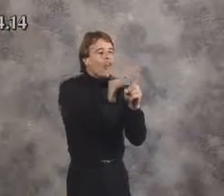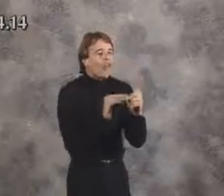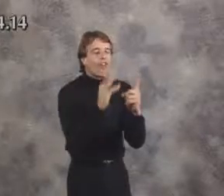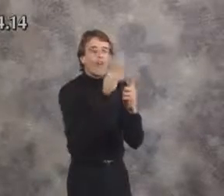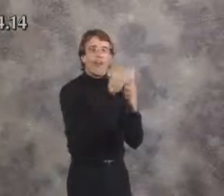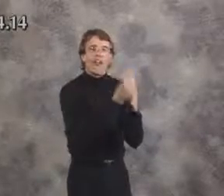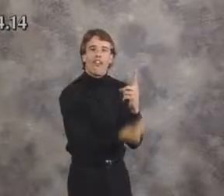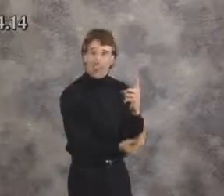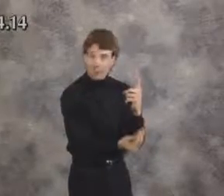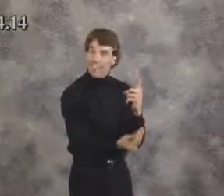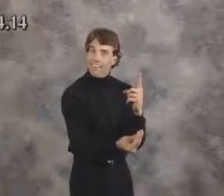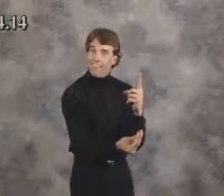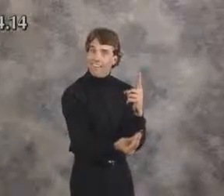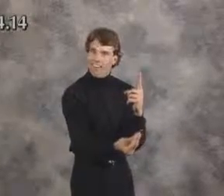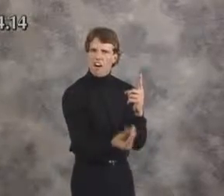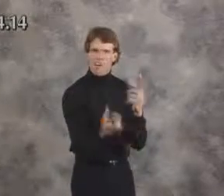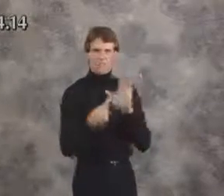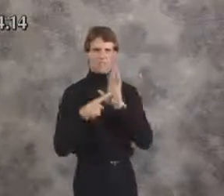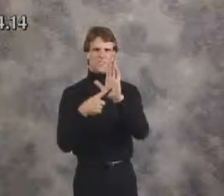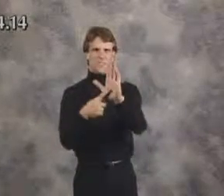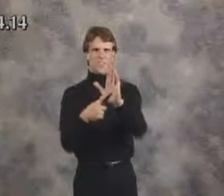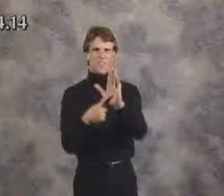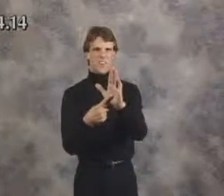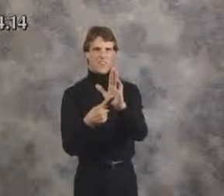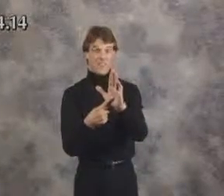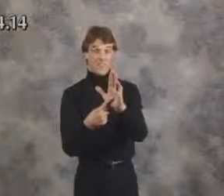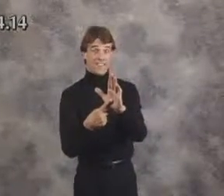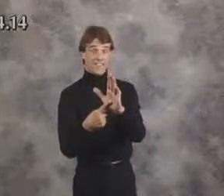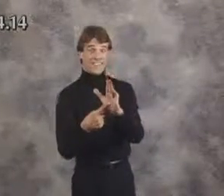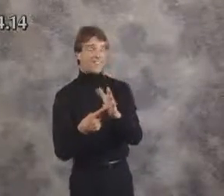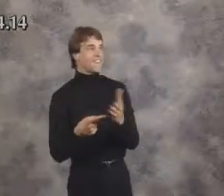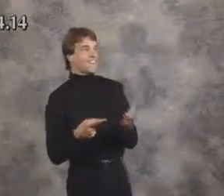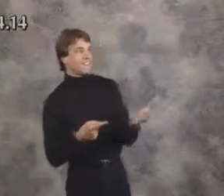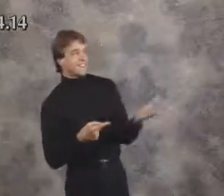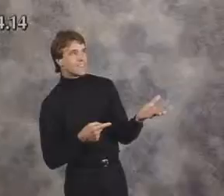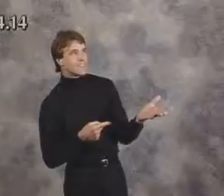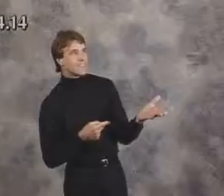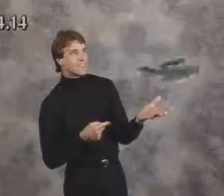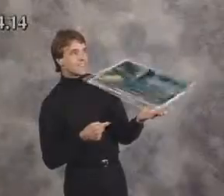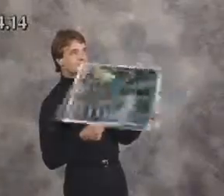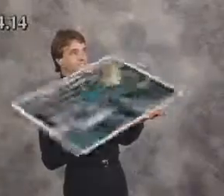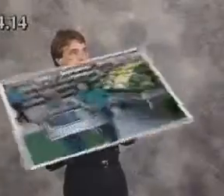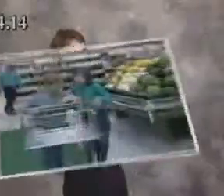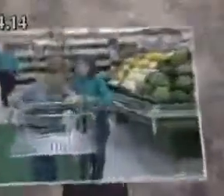it, making the sign for banana. Let's watch it again.